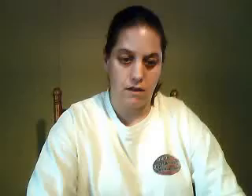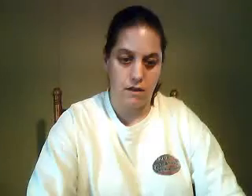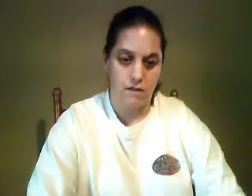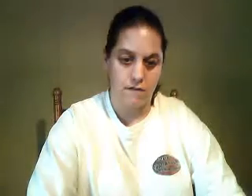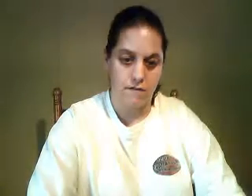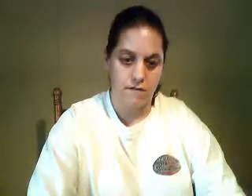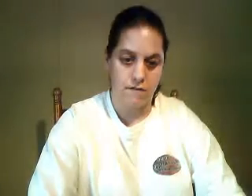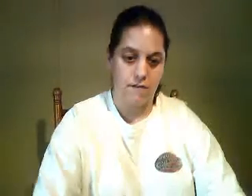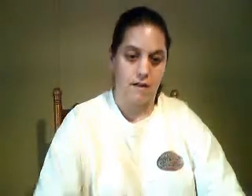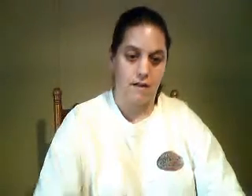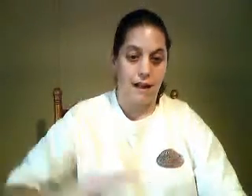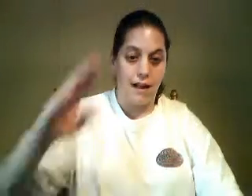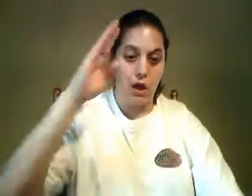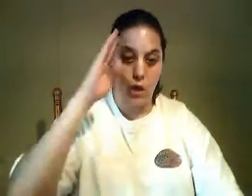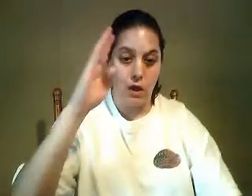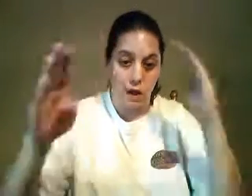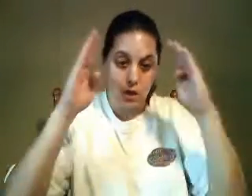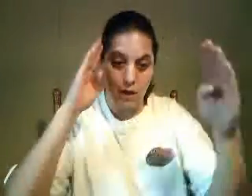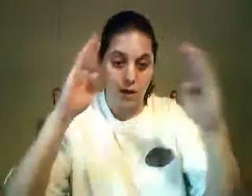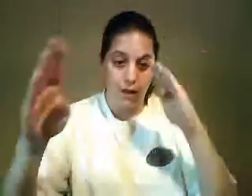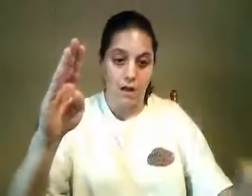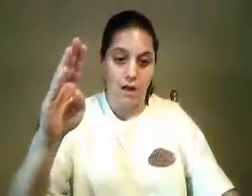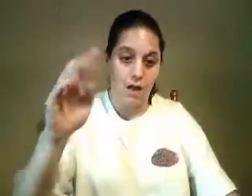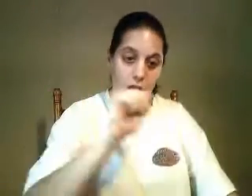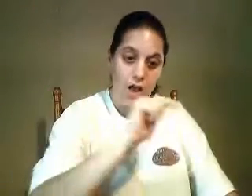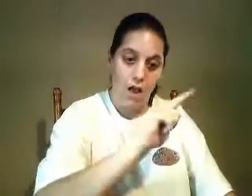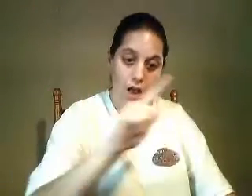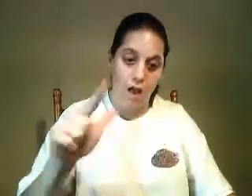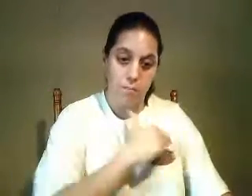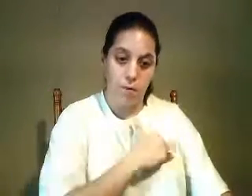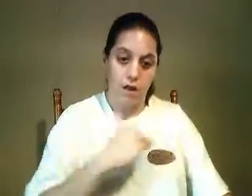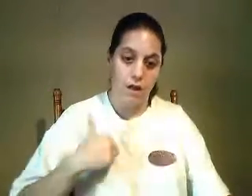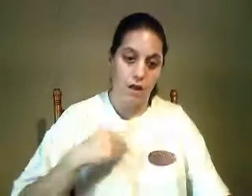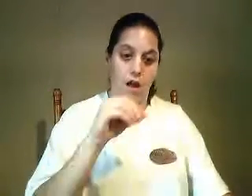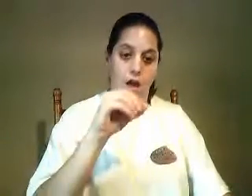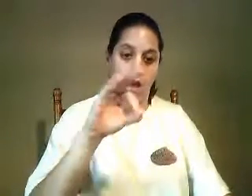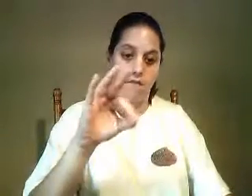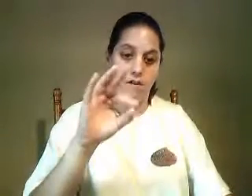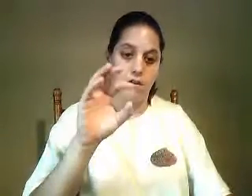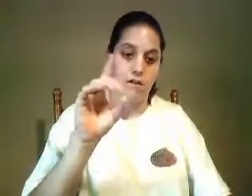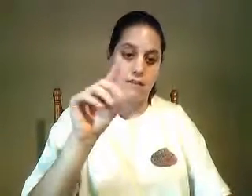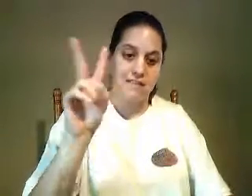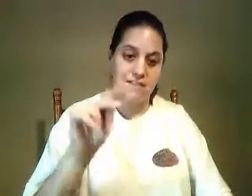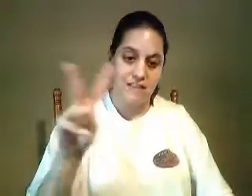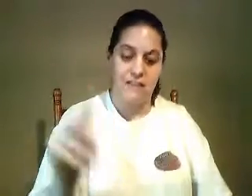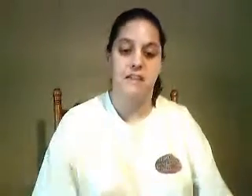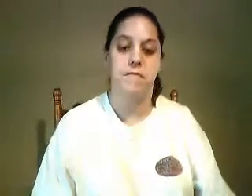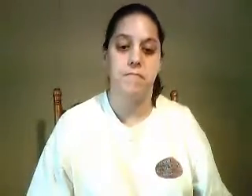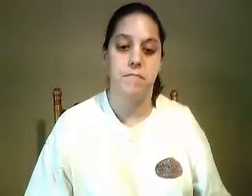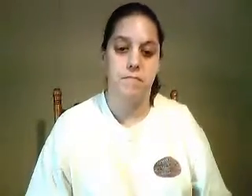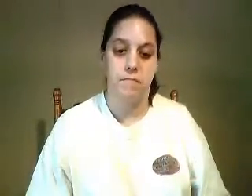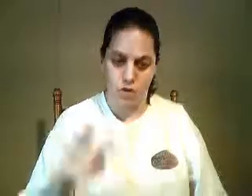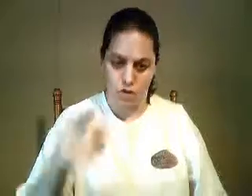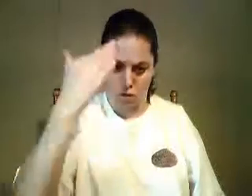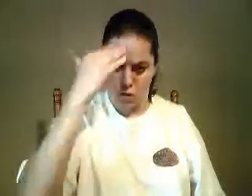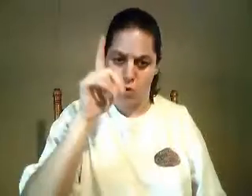Well, thank you, Turtle, Comet, Rabbit, that tomorrow's Checkers Day will start